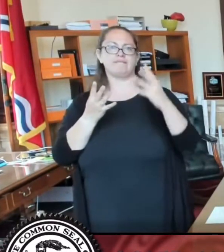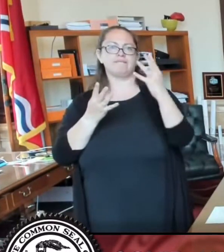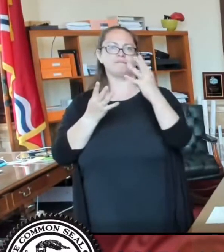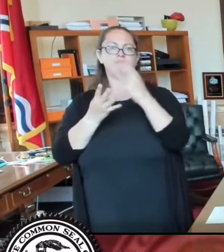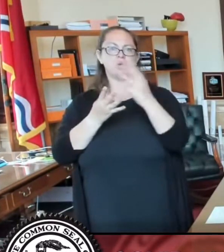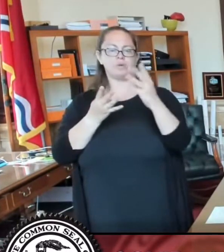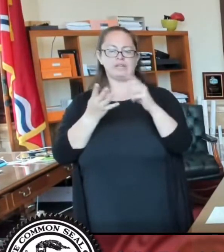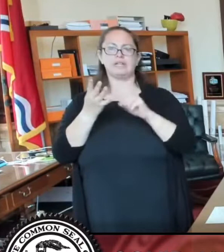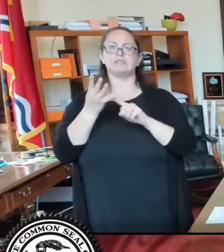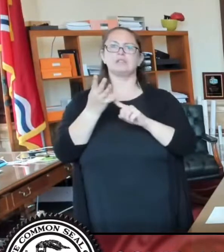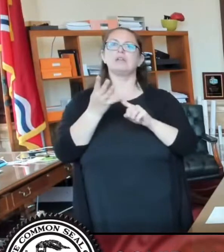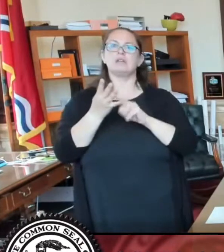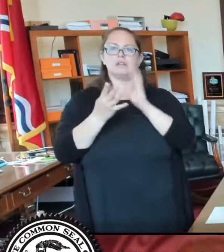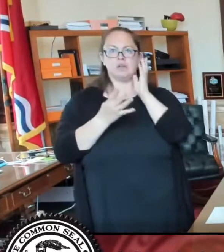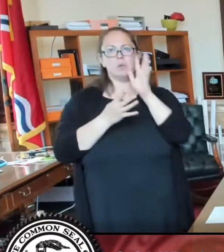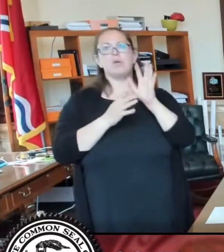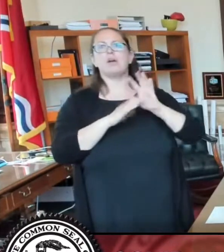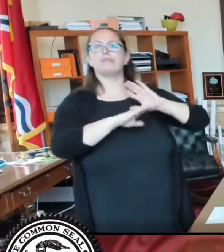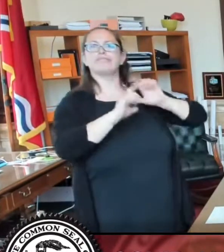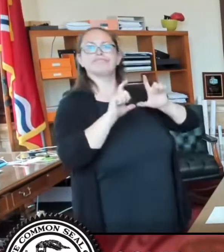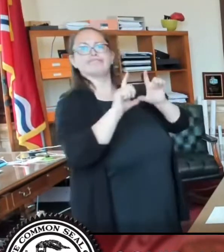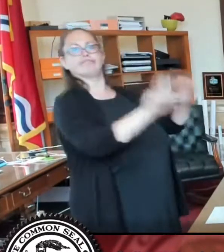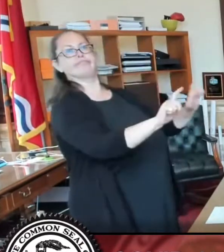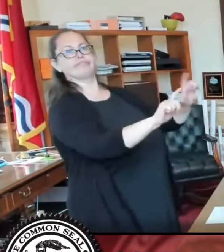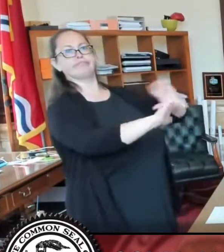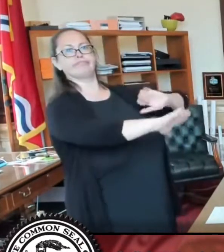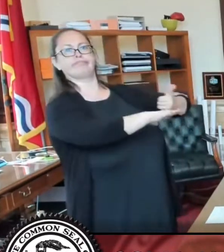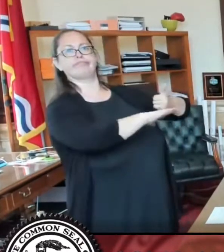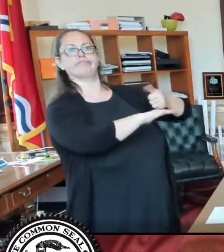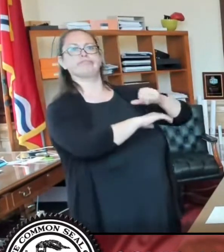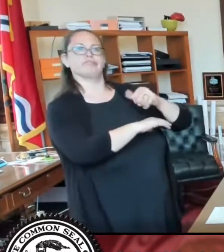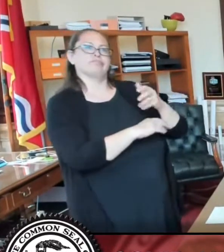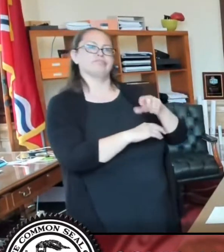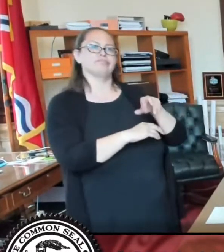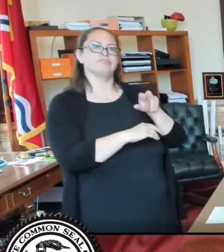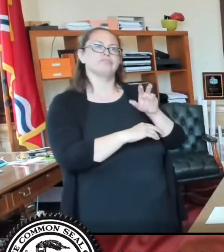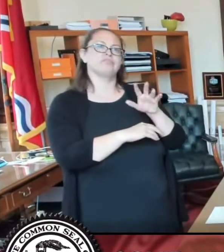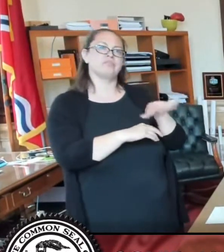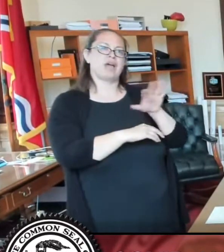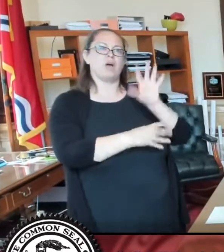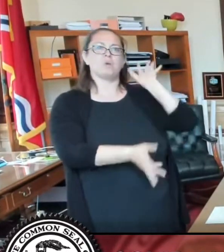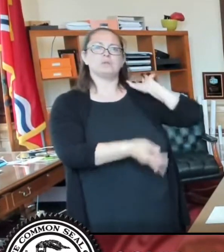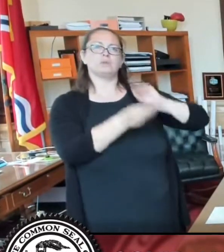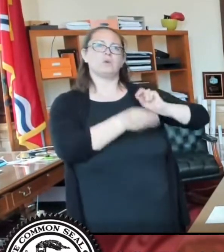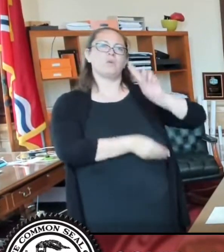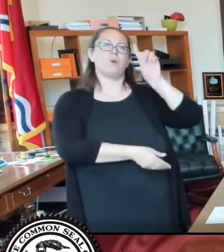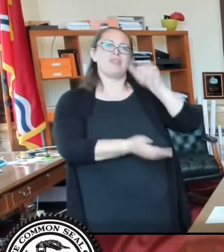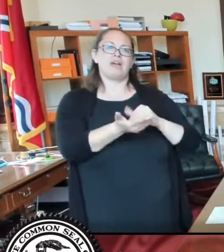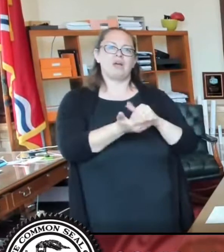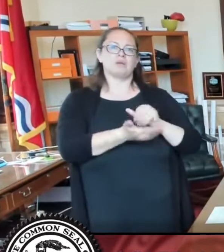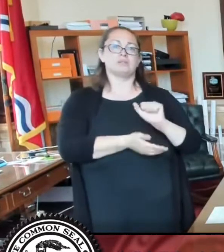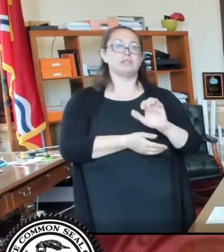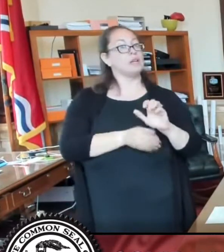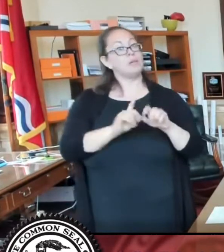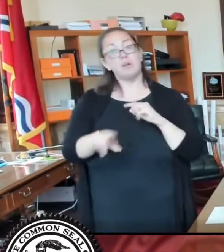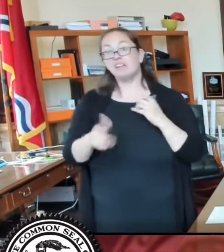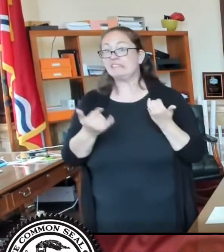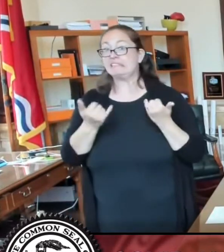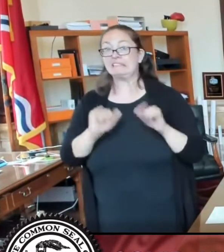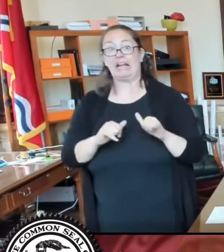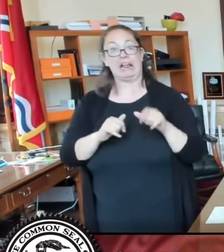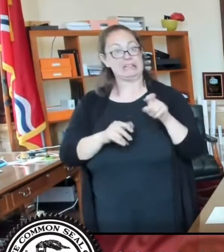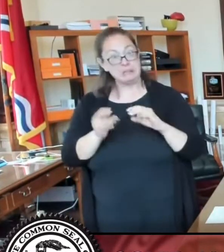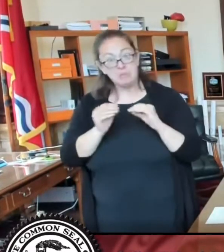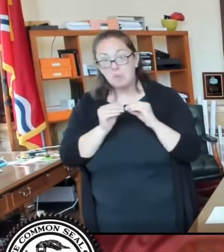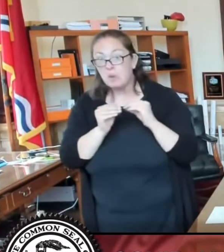have installed another 250 air conditioners, so a total of about 1,000. But the need's still great, so of